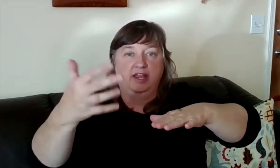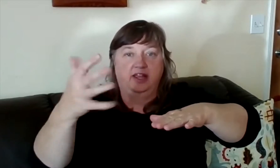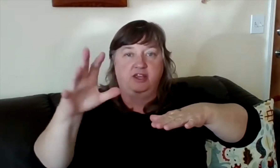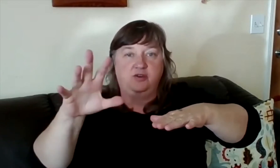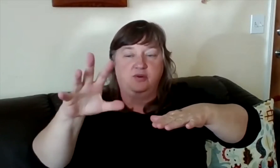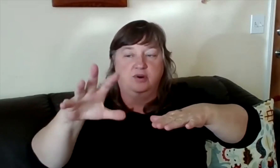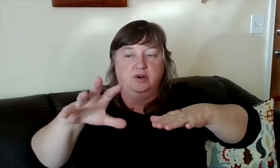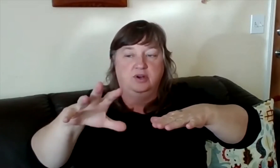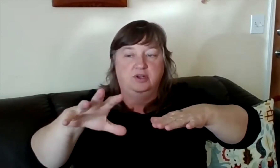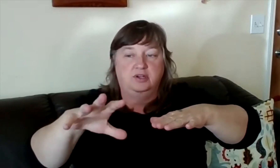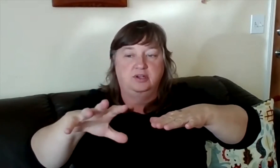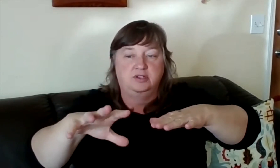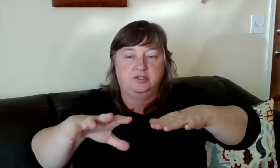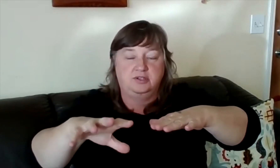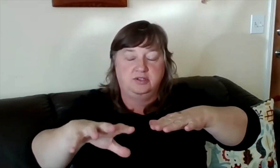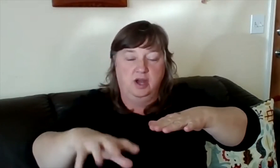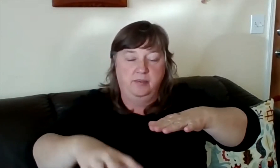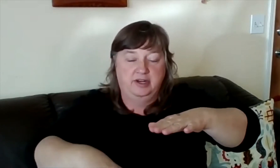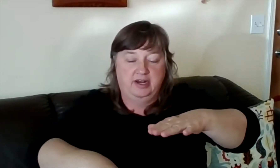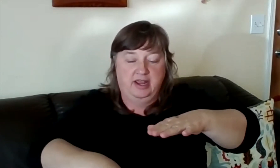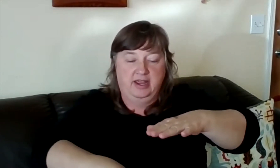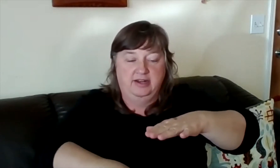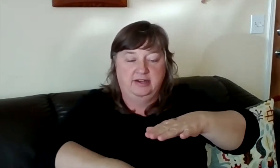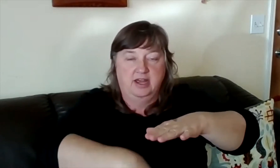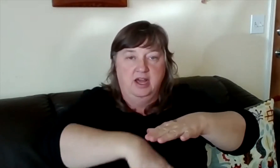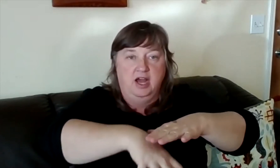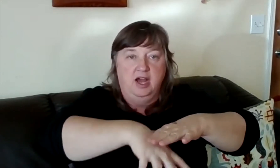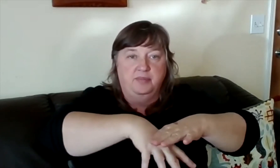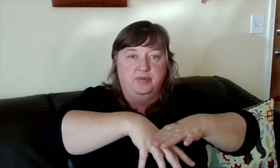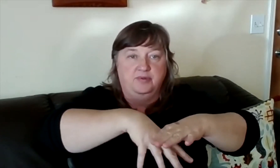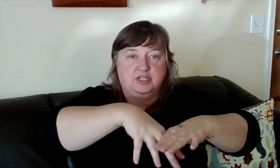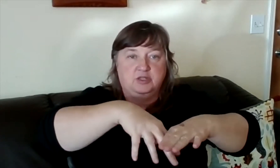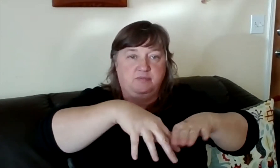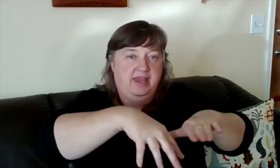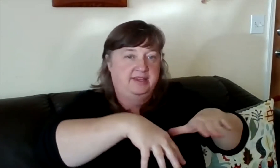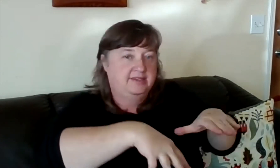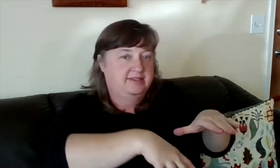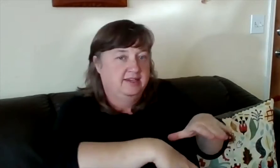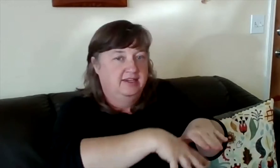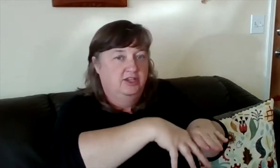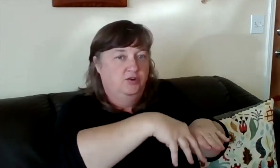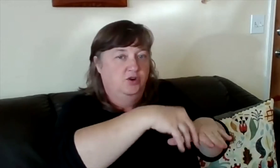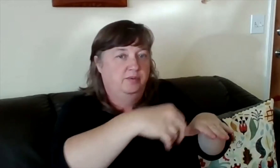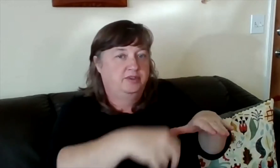bring your dominant hand up through the space, the crook between